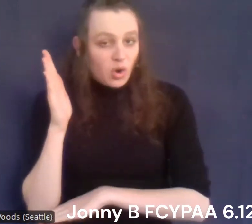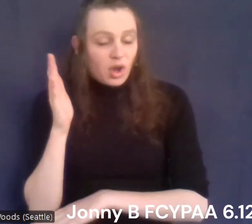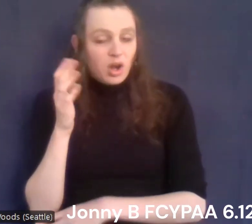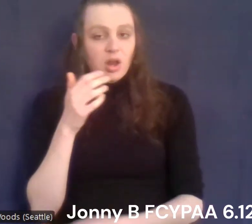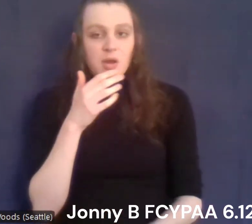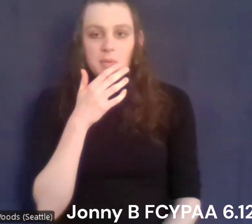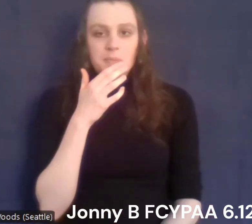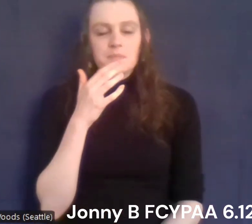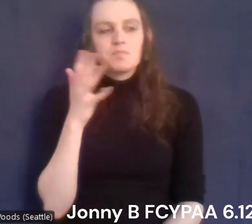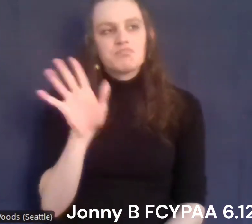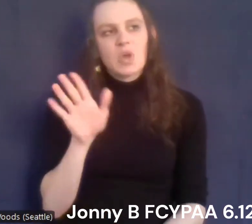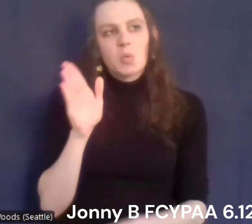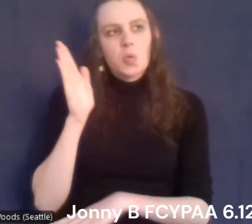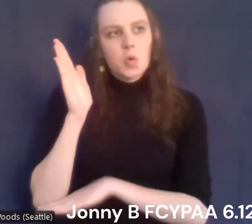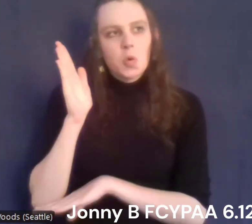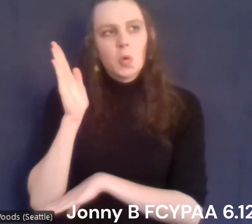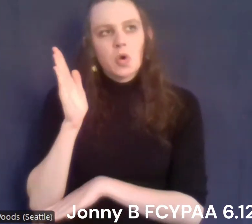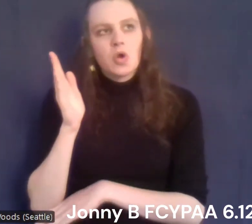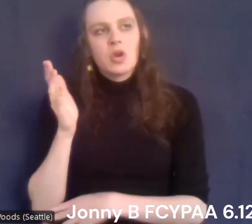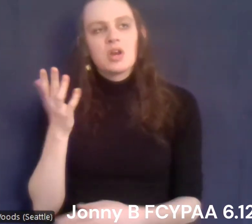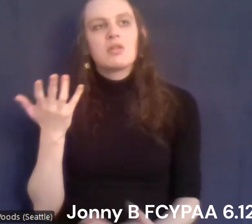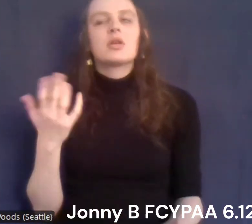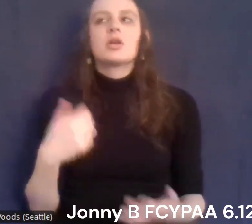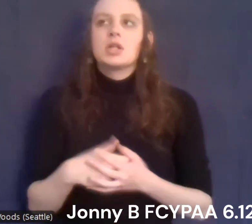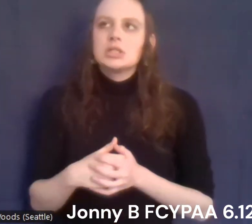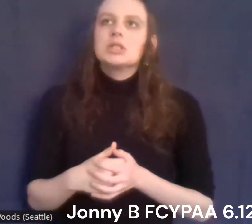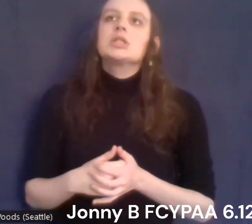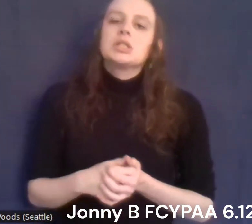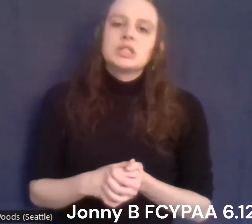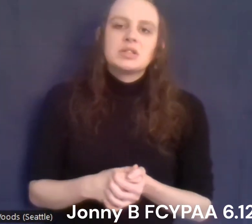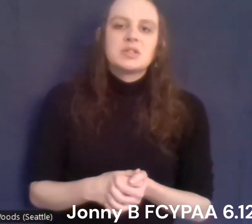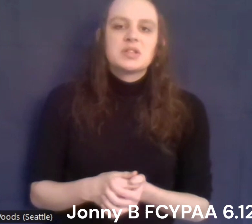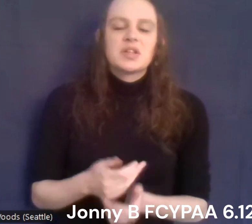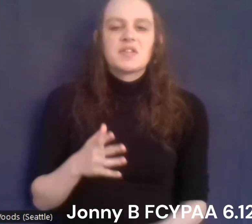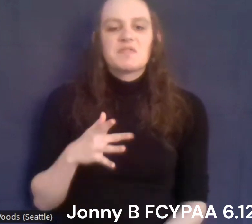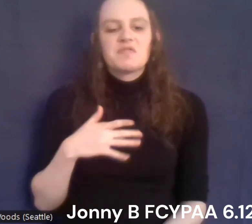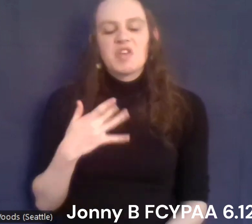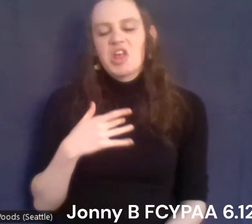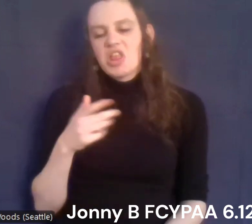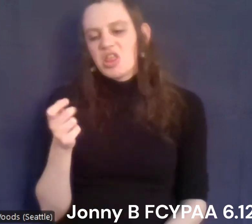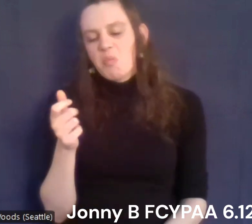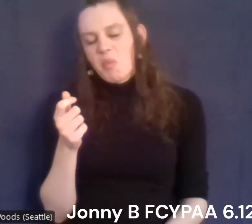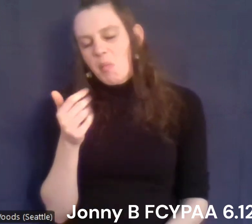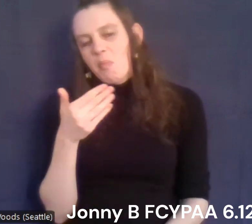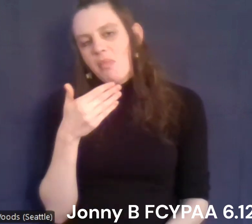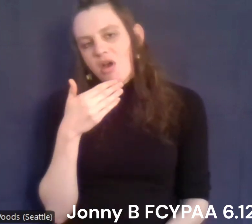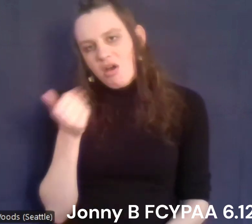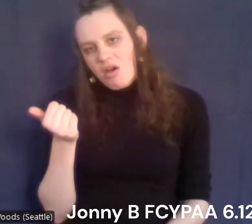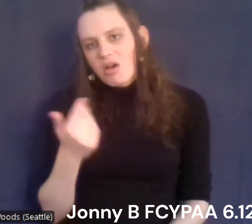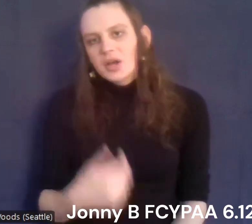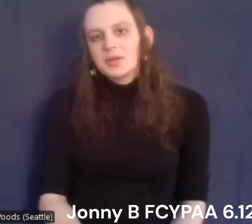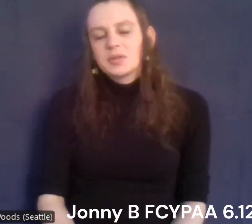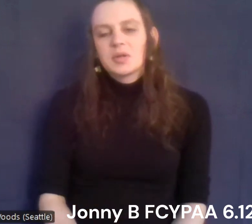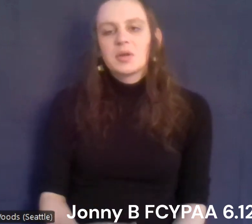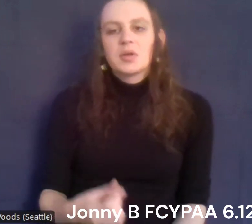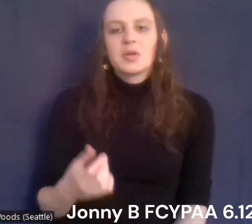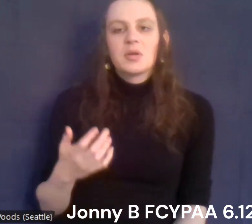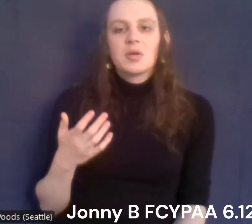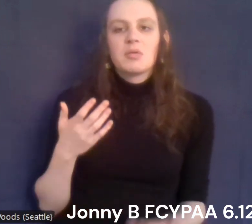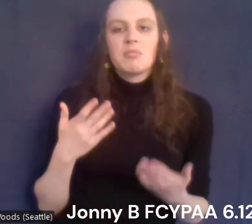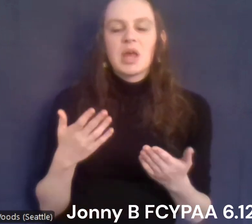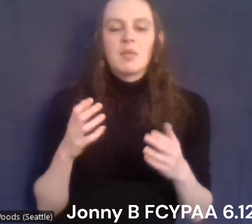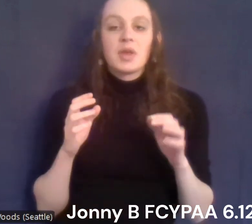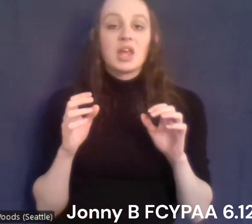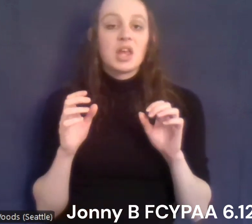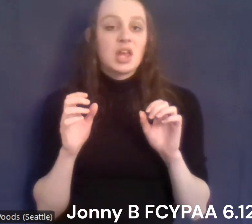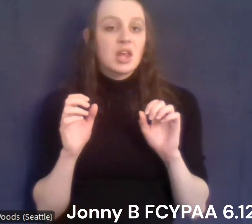12 p.m. or so, and I'm starting to feel little bit better. And like I said, like I could have passed the lie detector